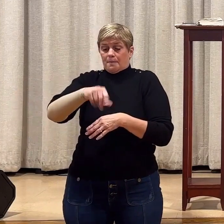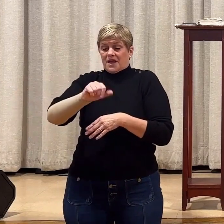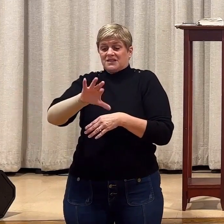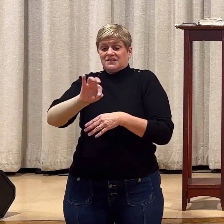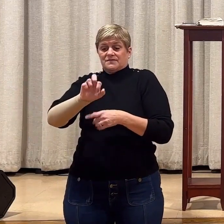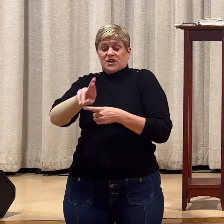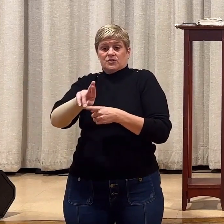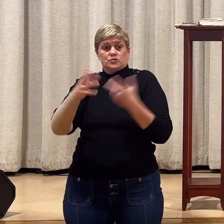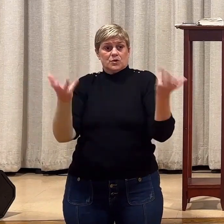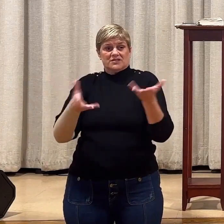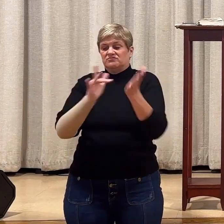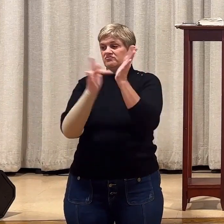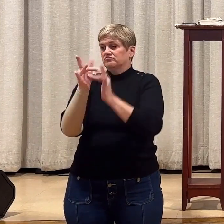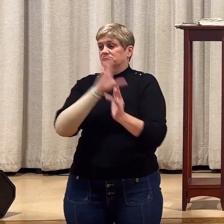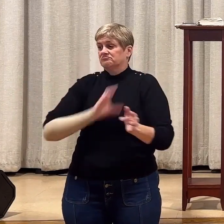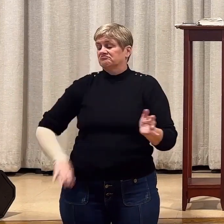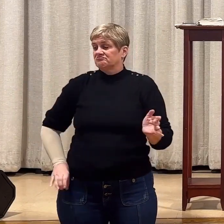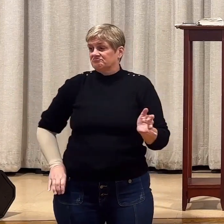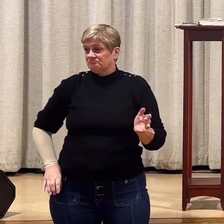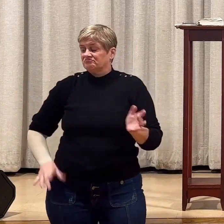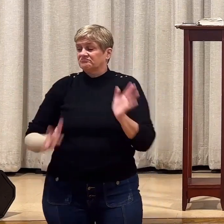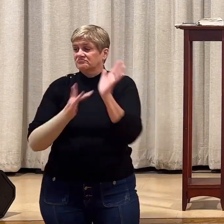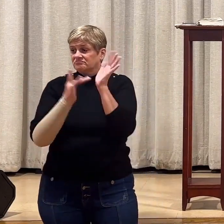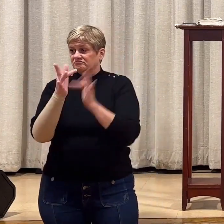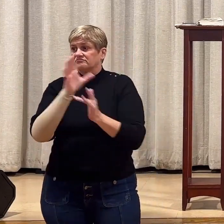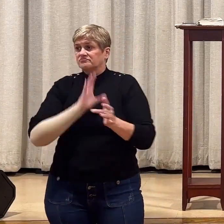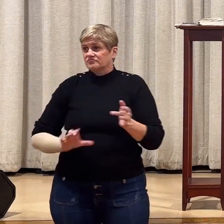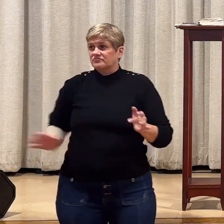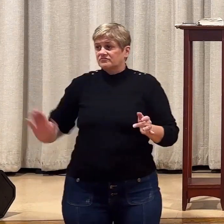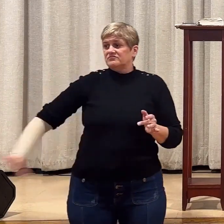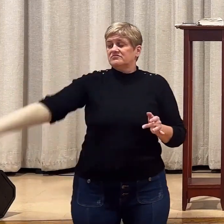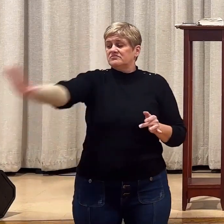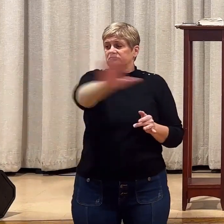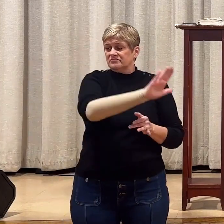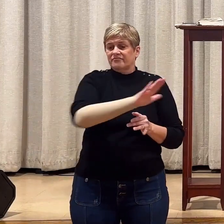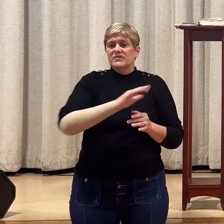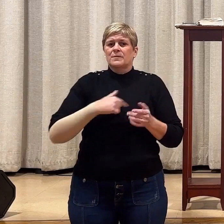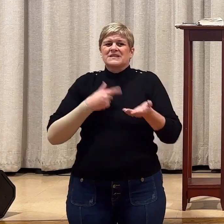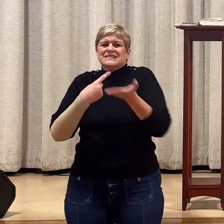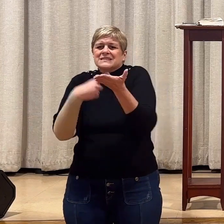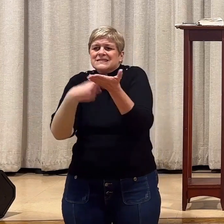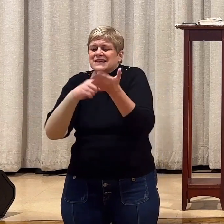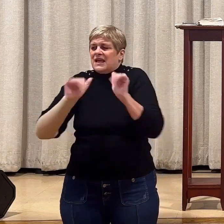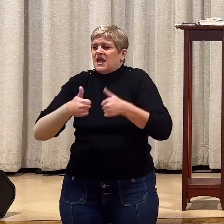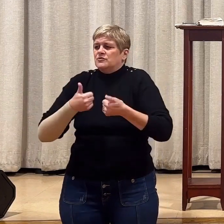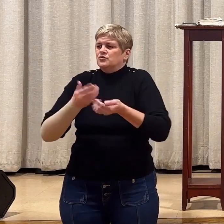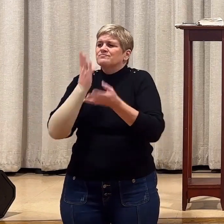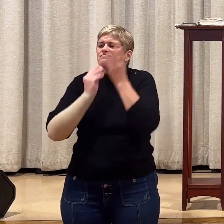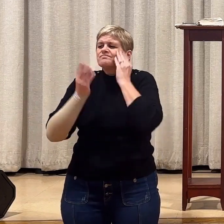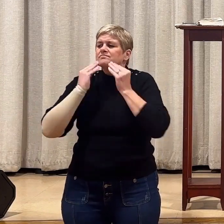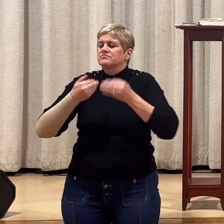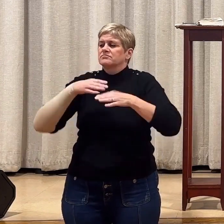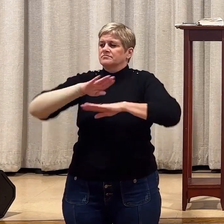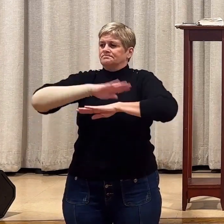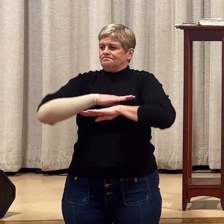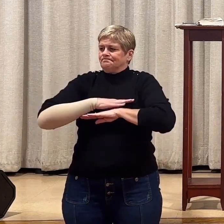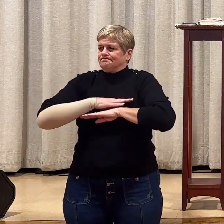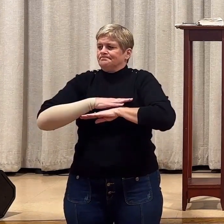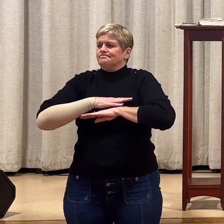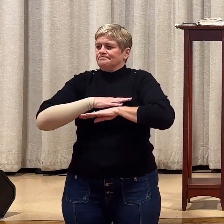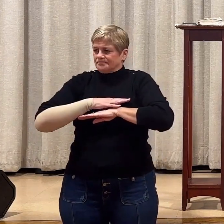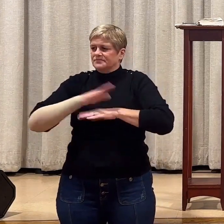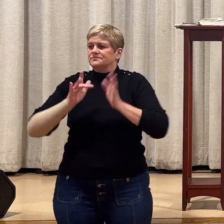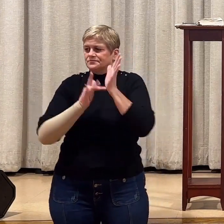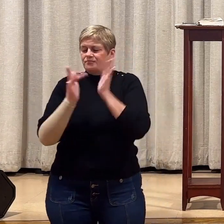is Jesus Christ. And so I want to talk about how you can find contentment in Christ.